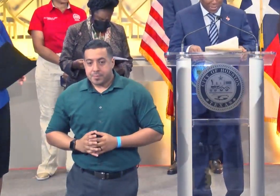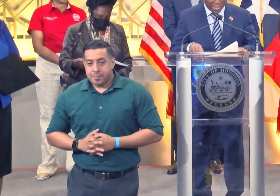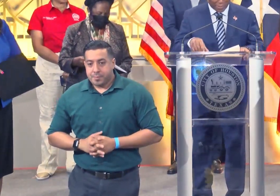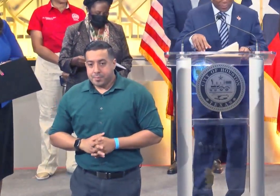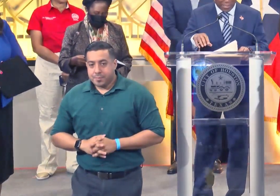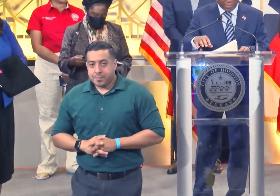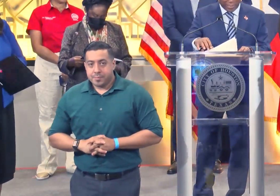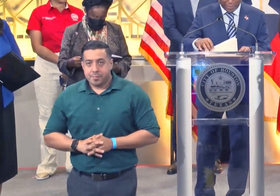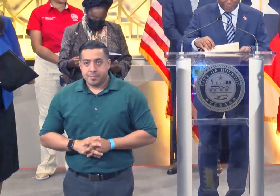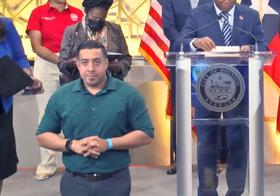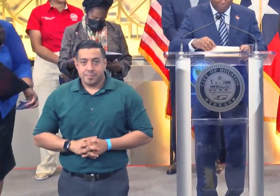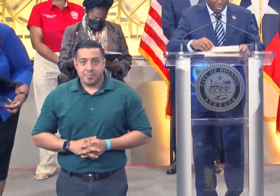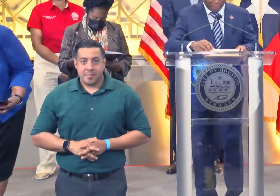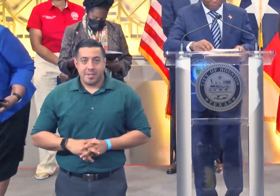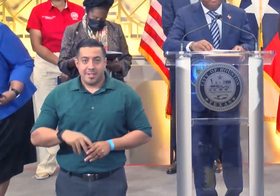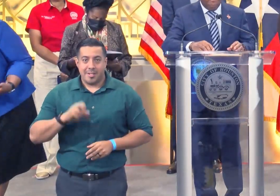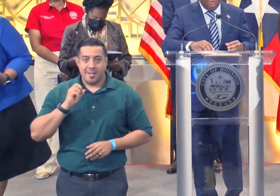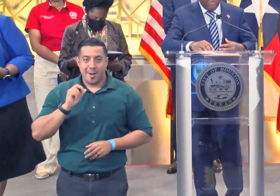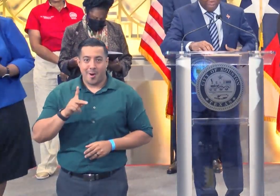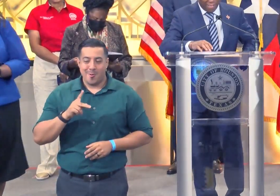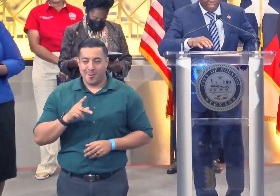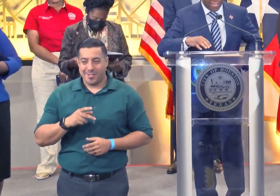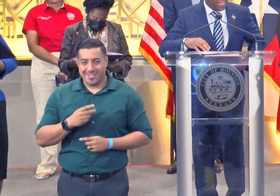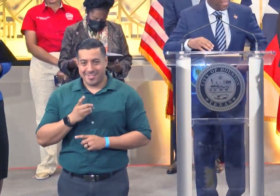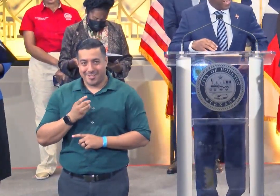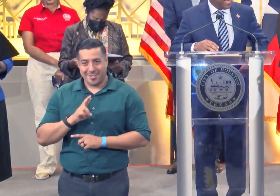All right, Dr. Granitha Lee.